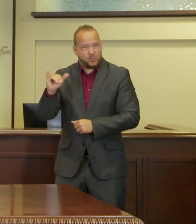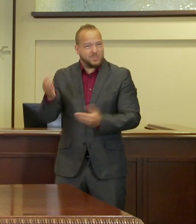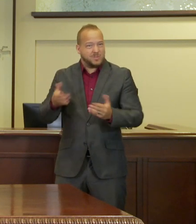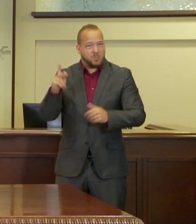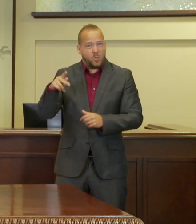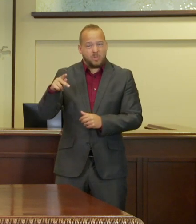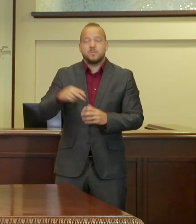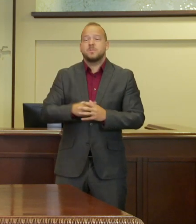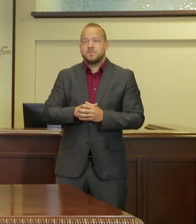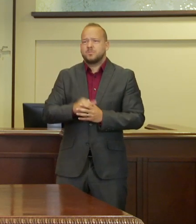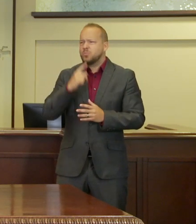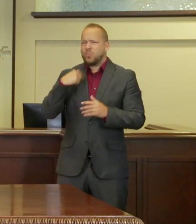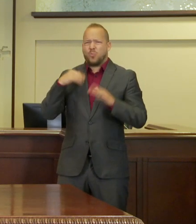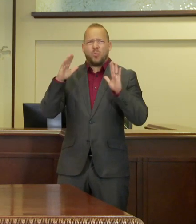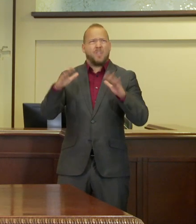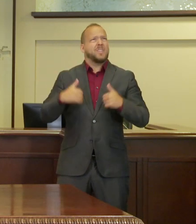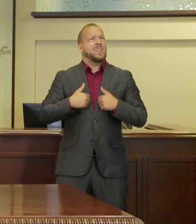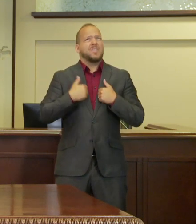life to serve as your mayor.